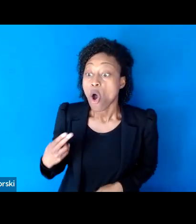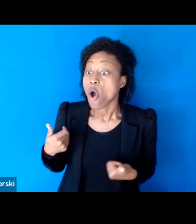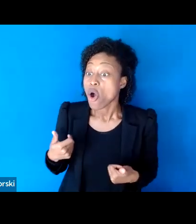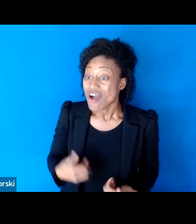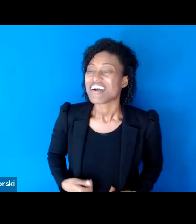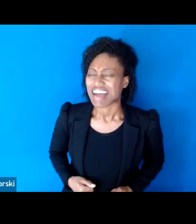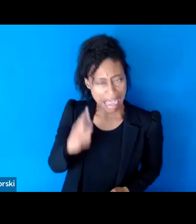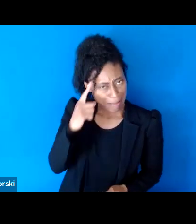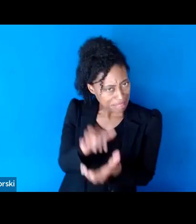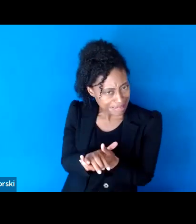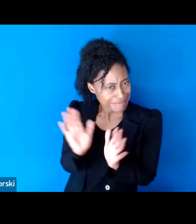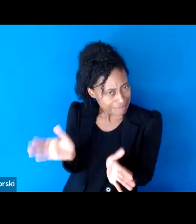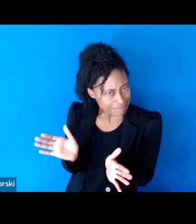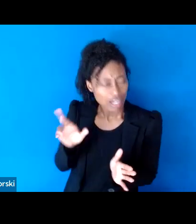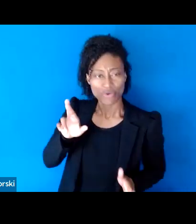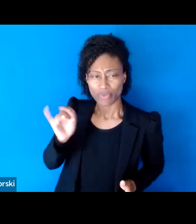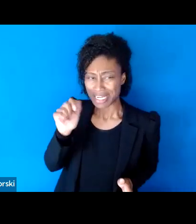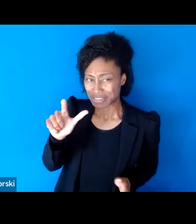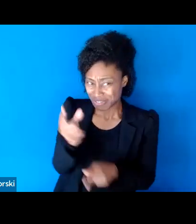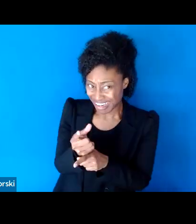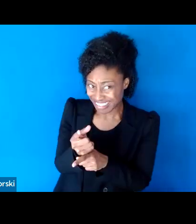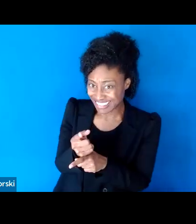I believe. Hey, Rachel, was your hand up?